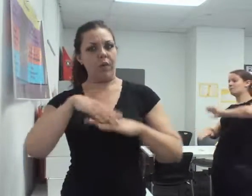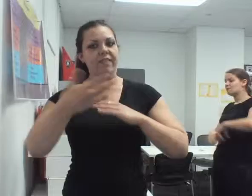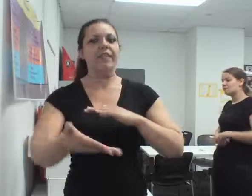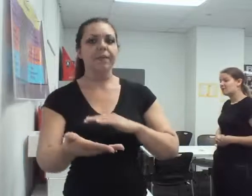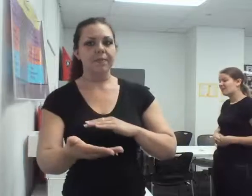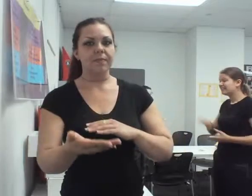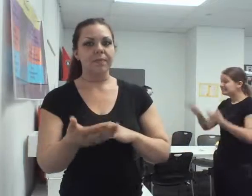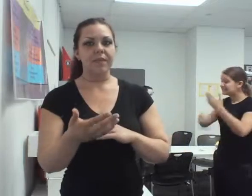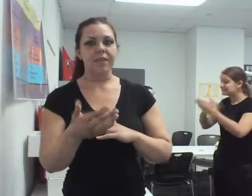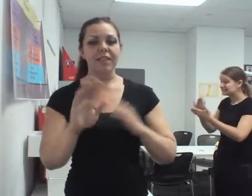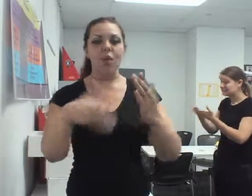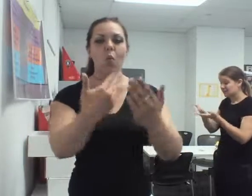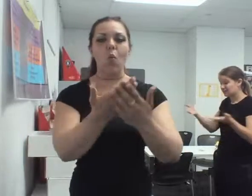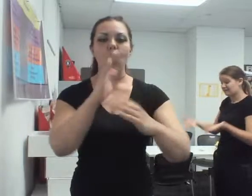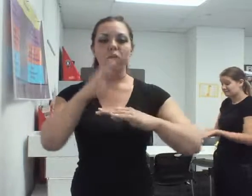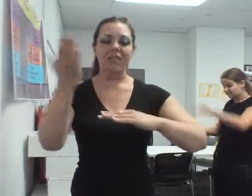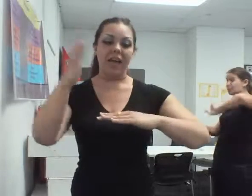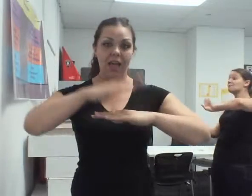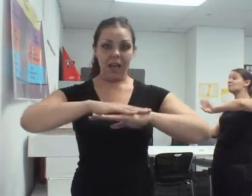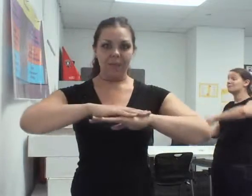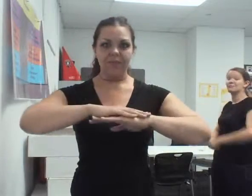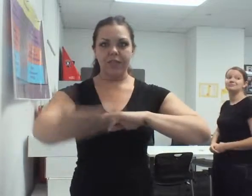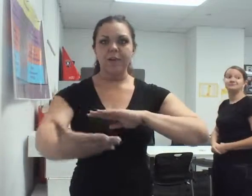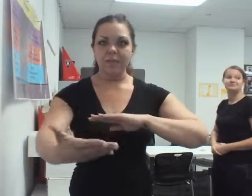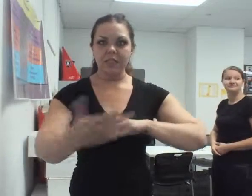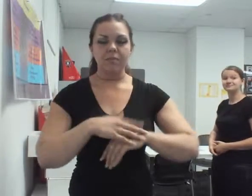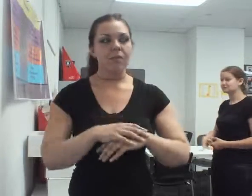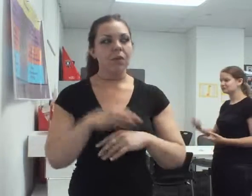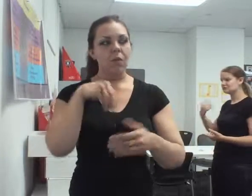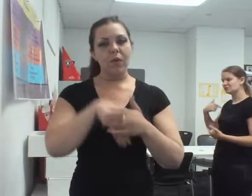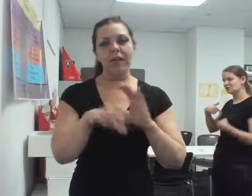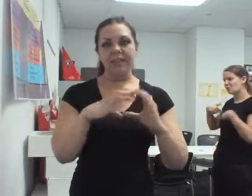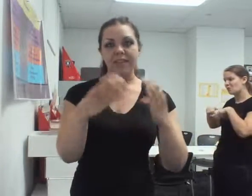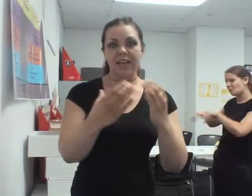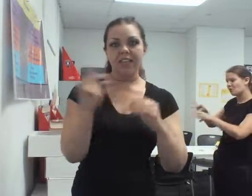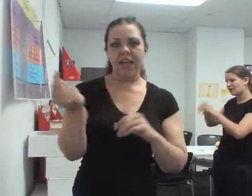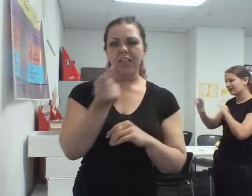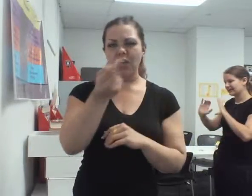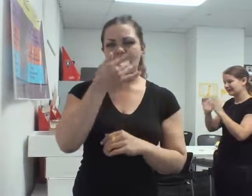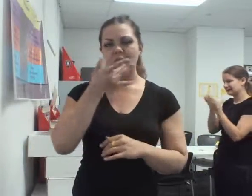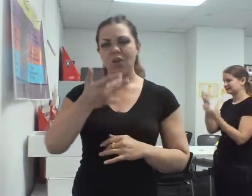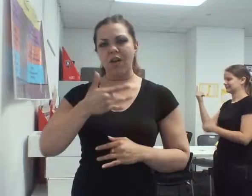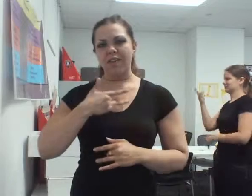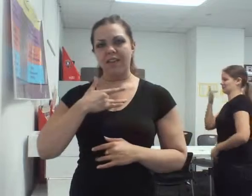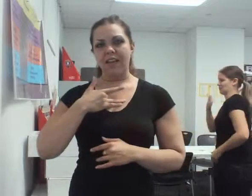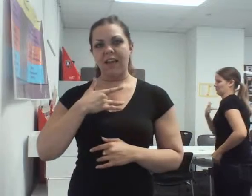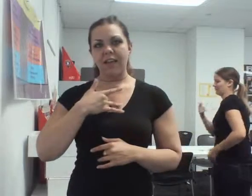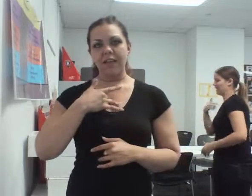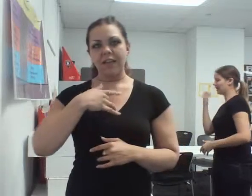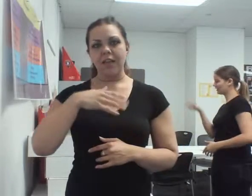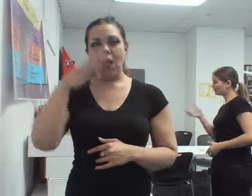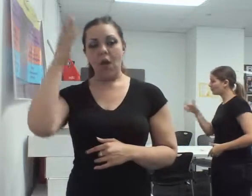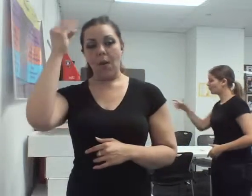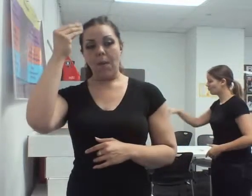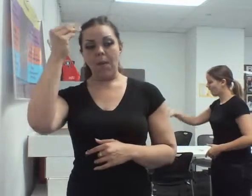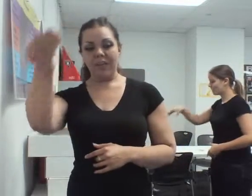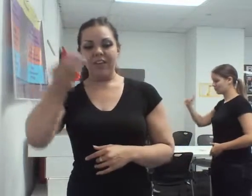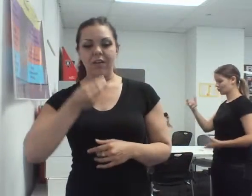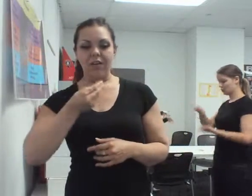flipped. So we're in class, somebody's birthday, he gave me a cookie, I grab a cookie, I go to sit on this table, the